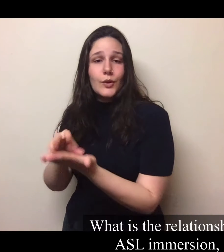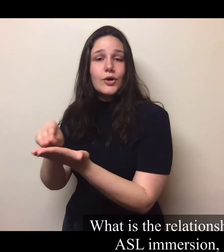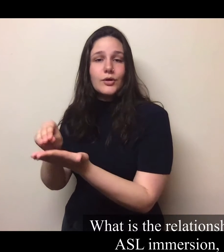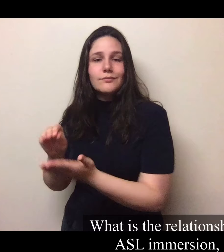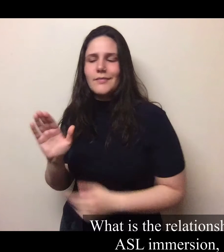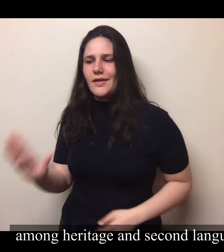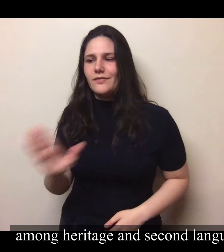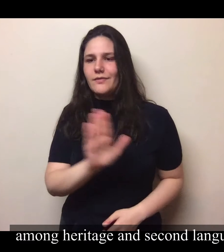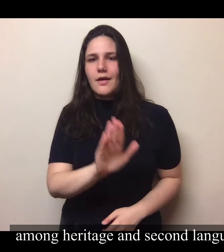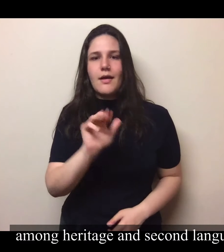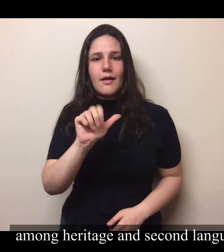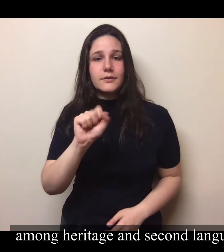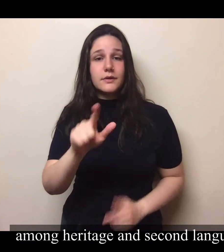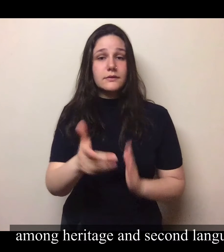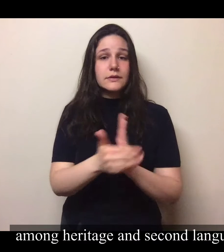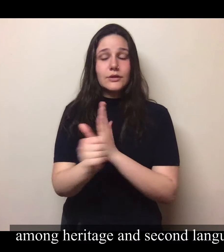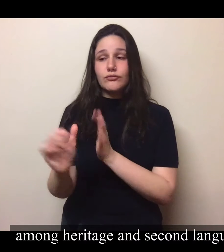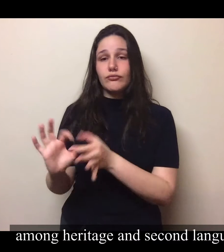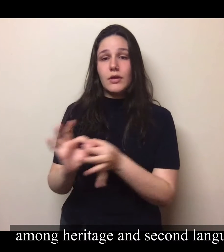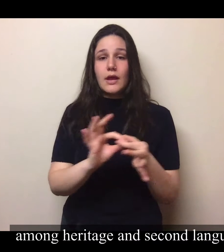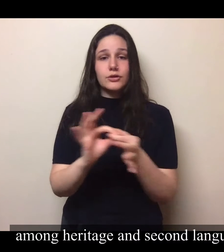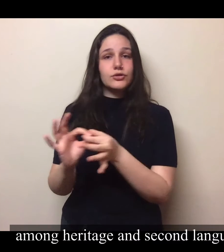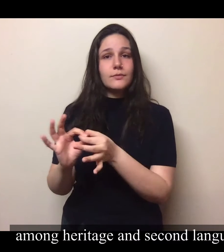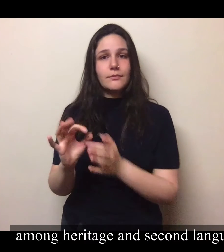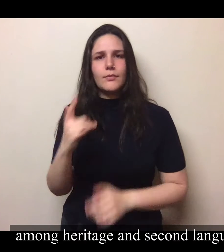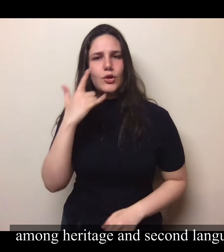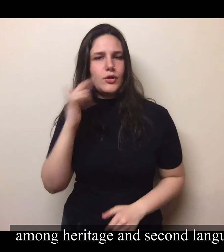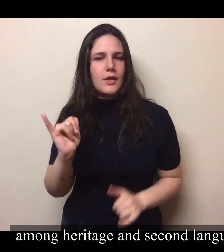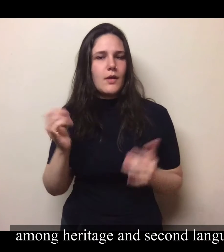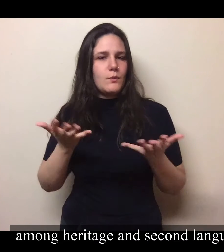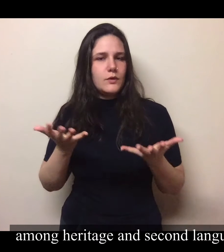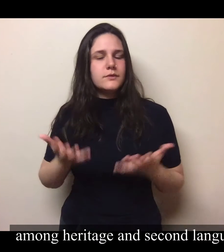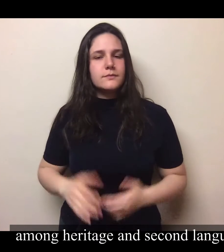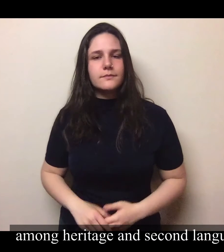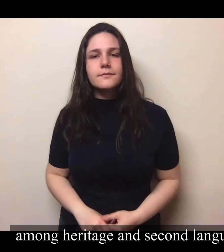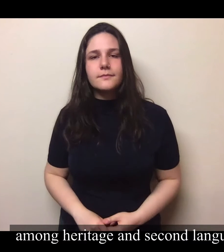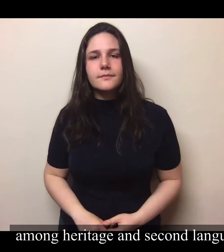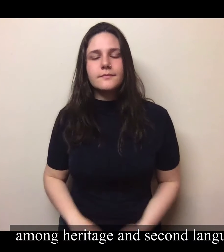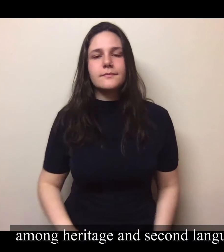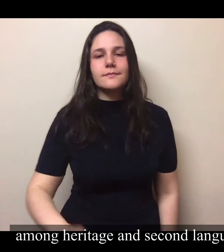and language skill among heritage and second language learner interpreting students?